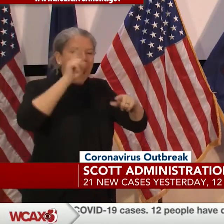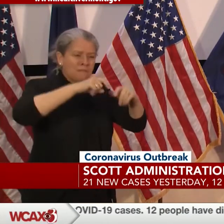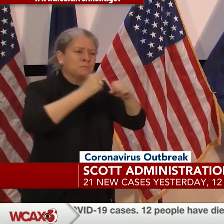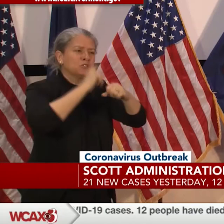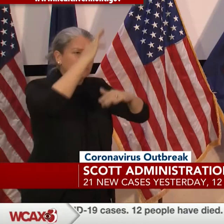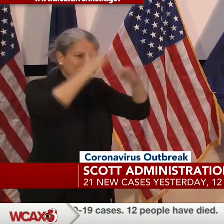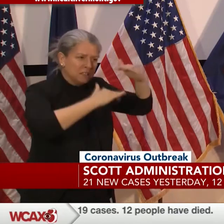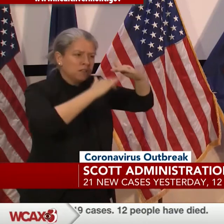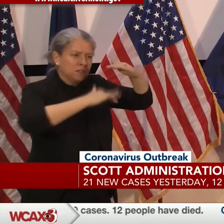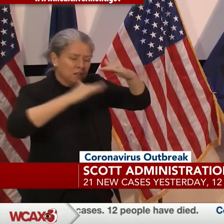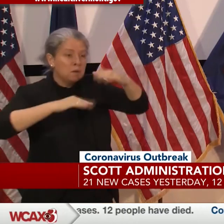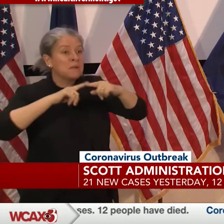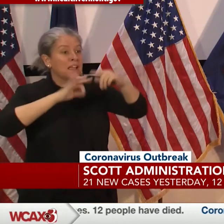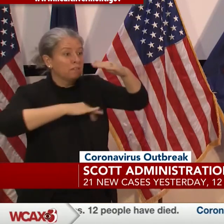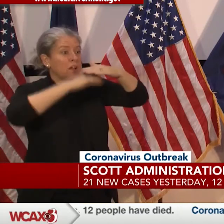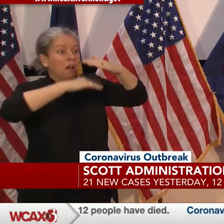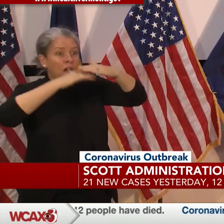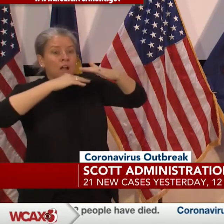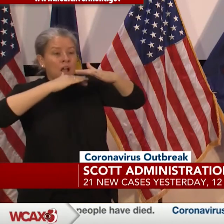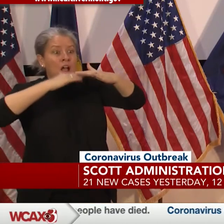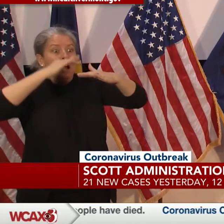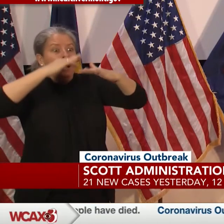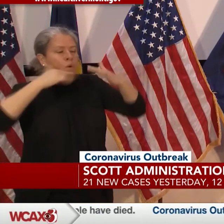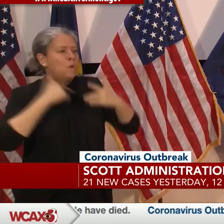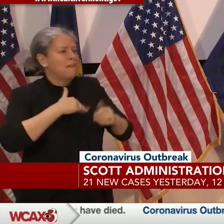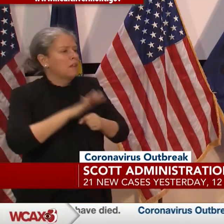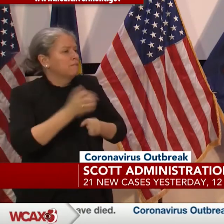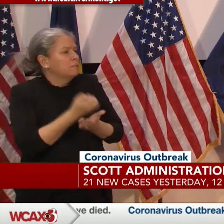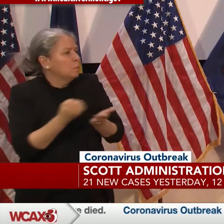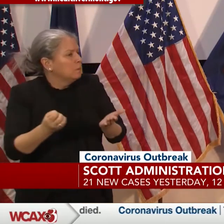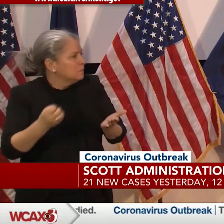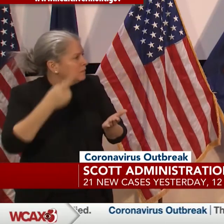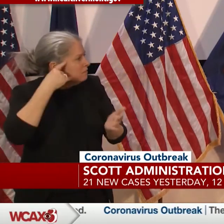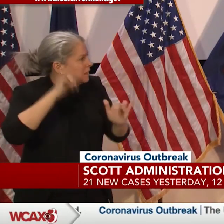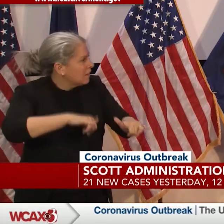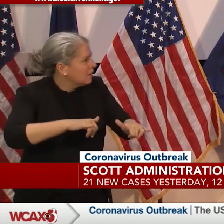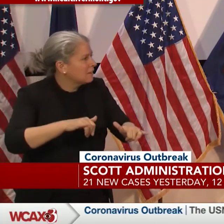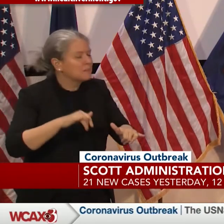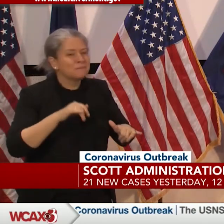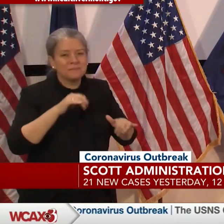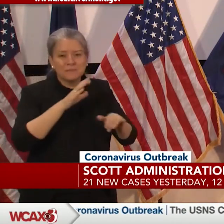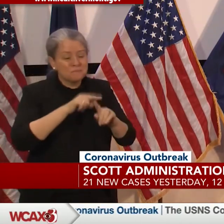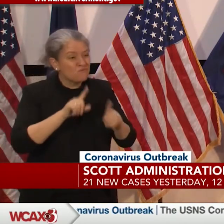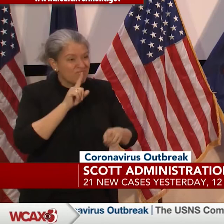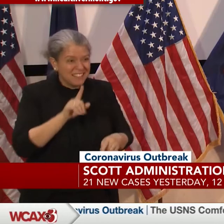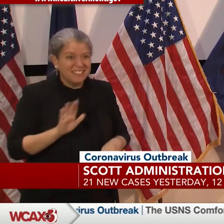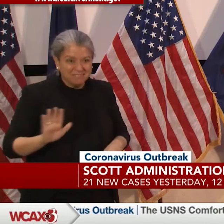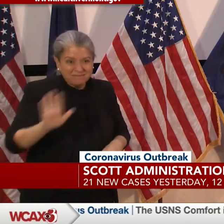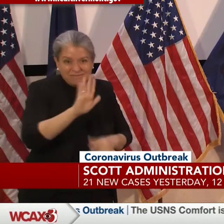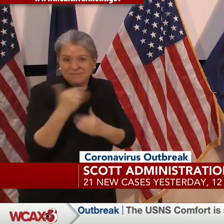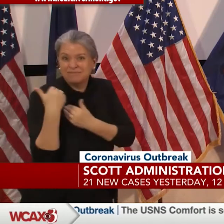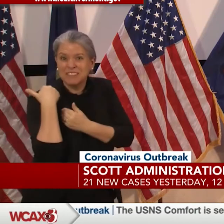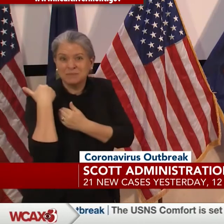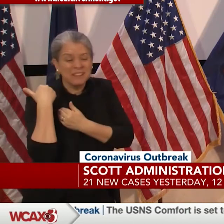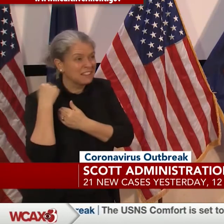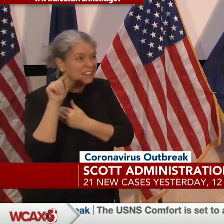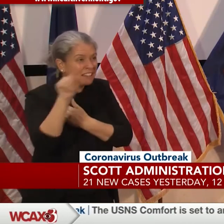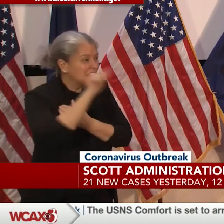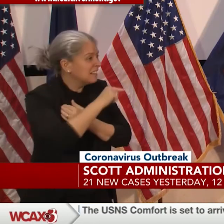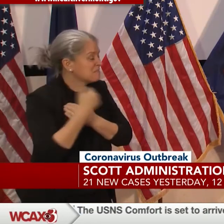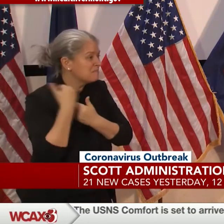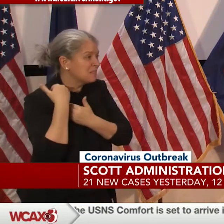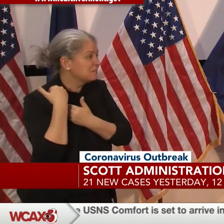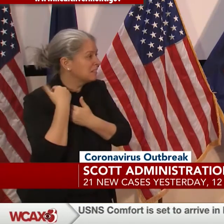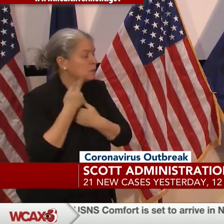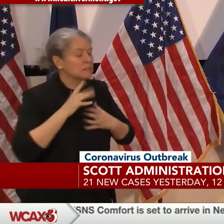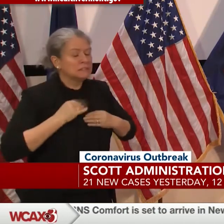we have all the equipment we need to fight this. But at the same time, it's literally in our hands. If we take this seriously,